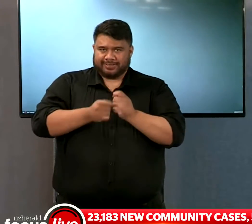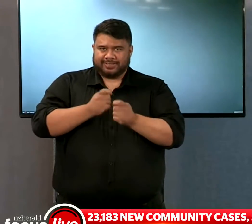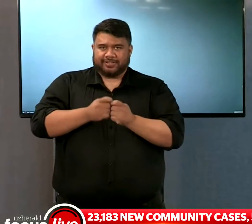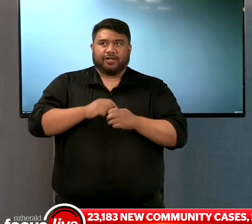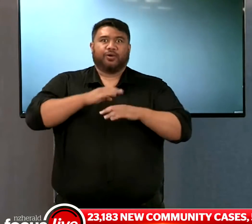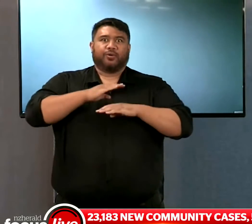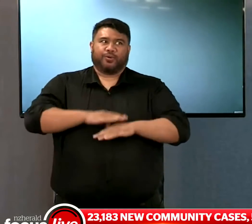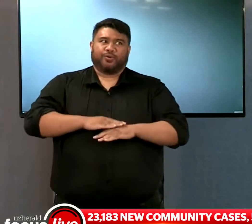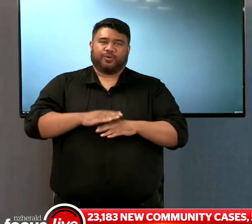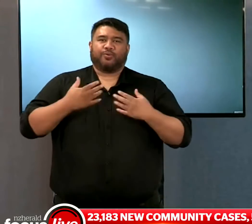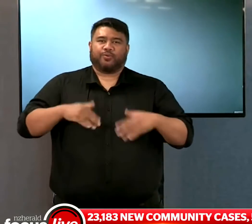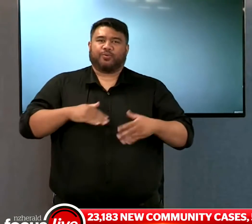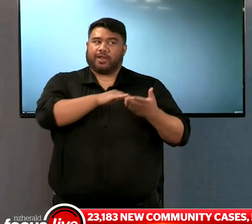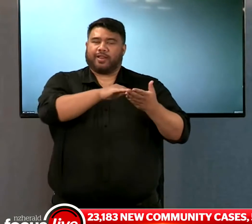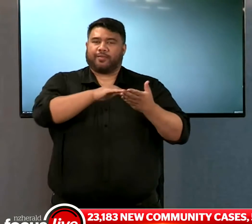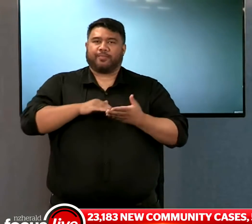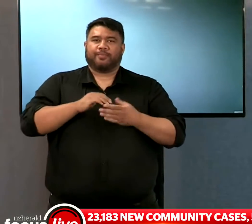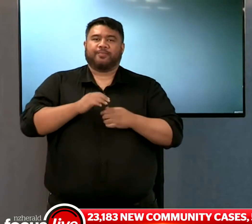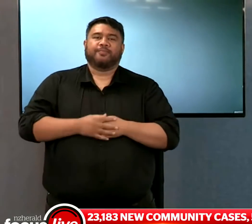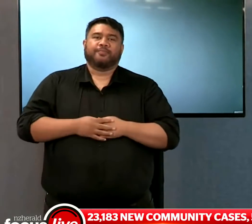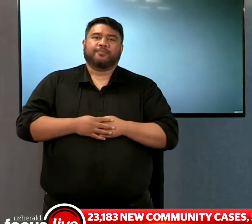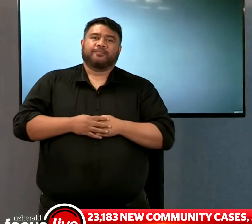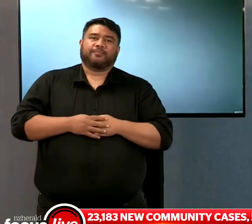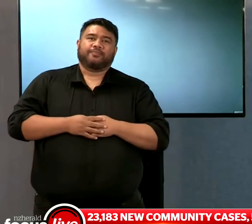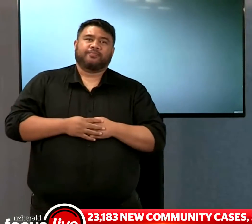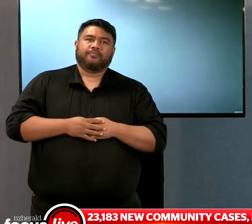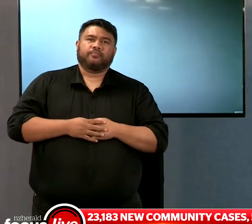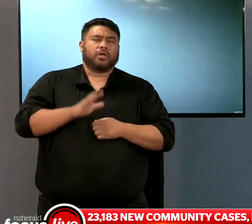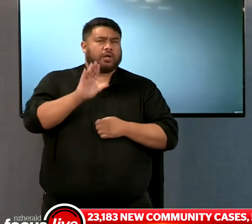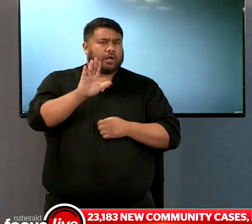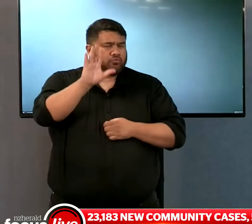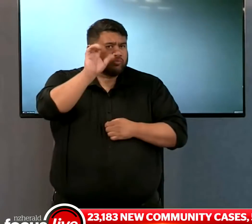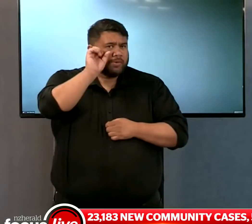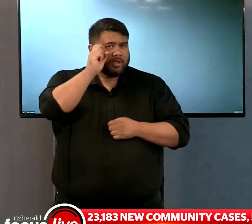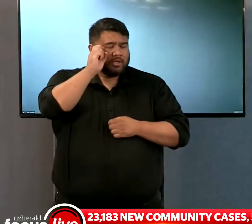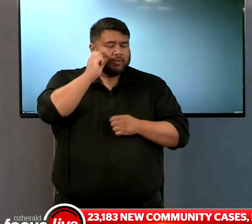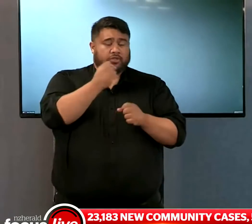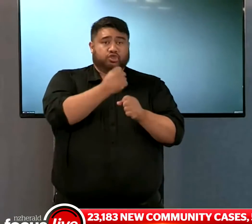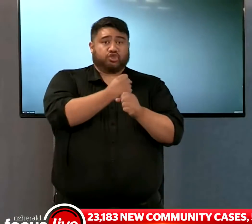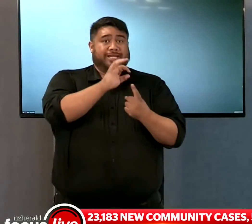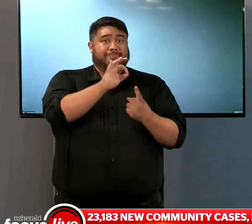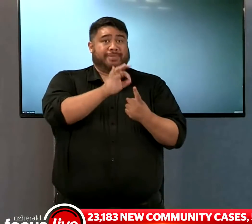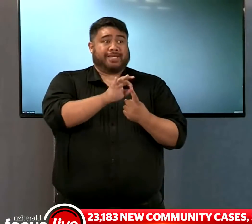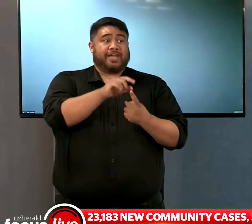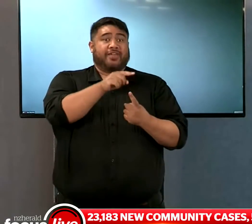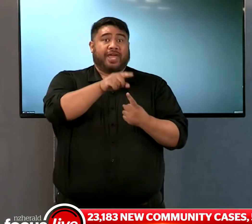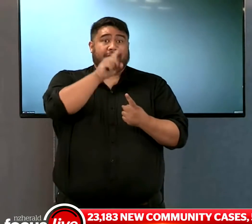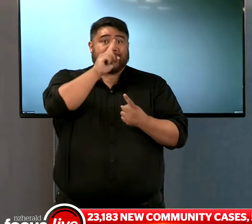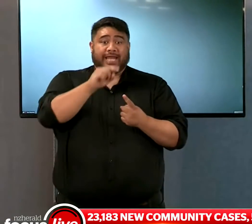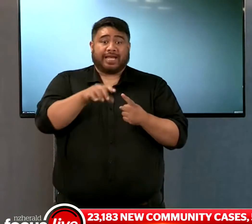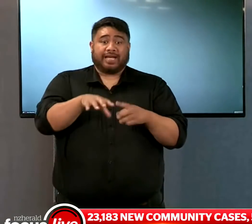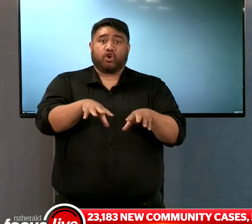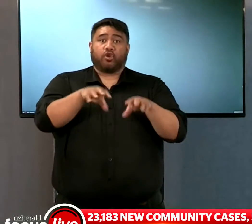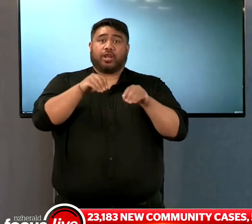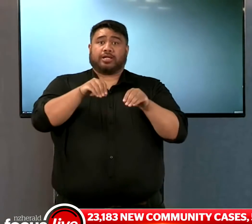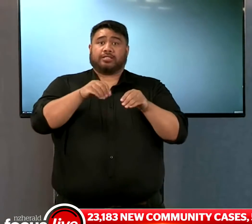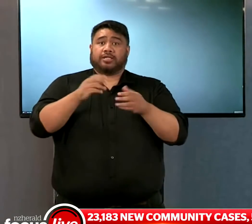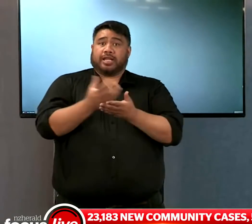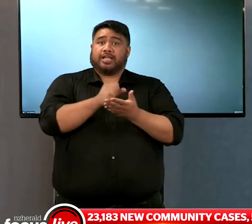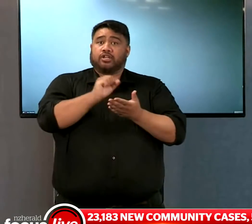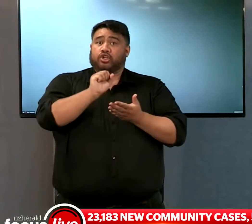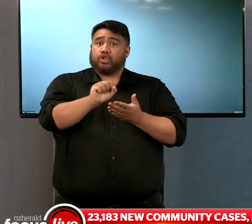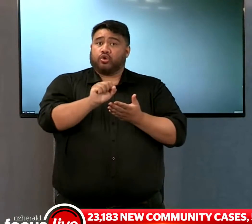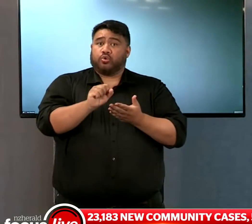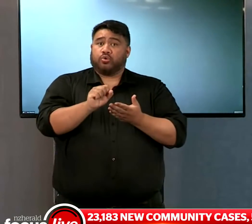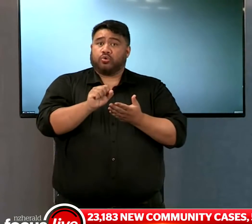involved. I do want to just make a point that GPs are not collection points for rapid antigen tests. If you